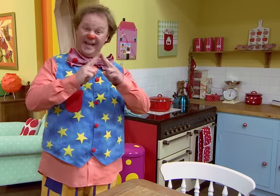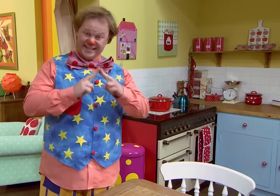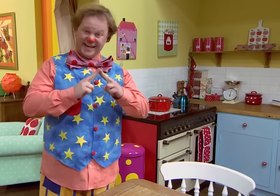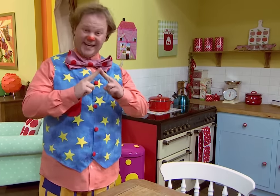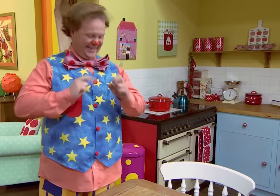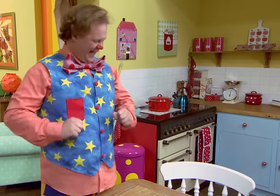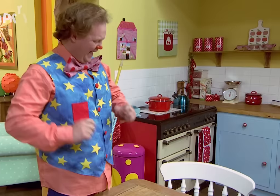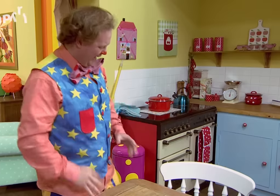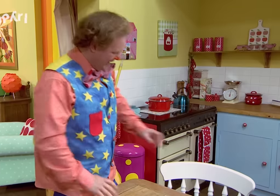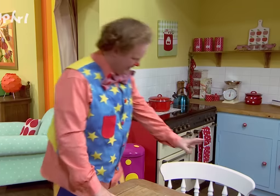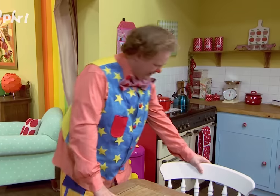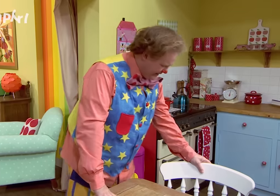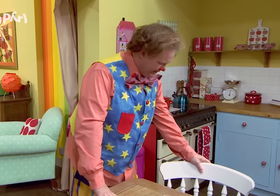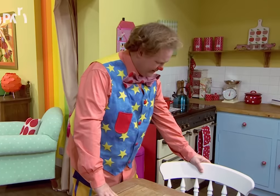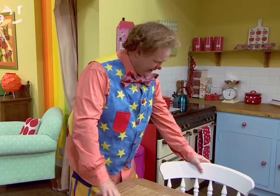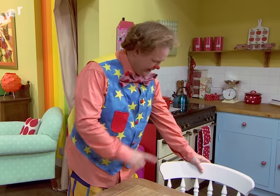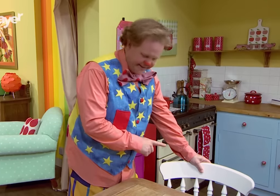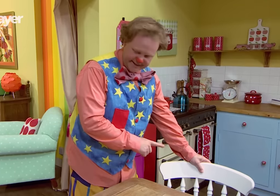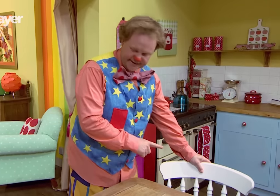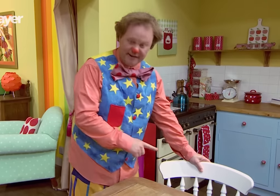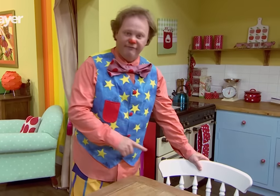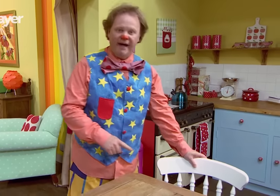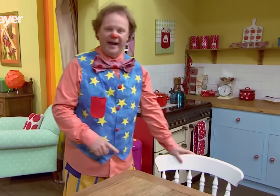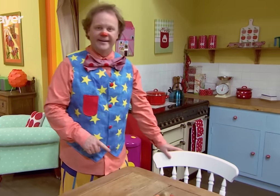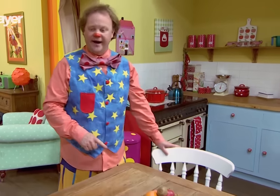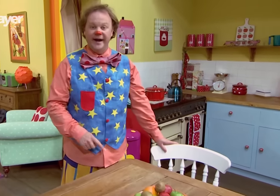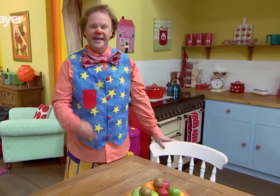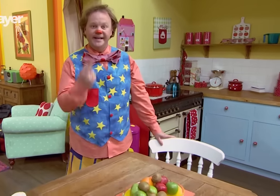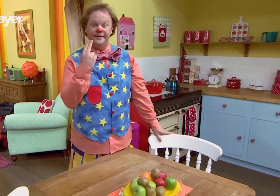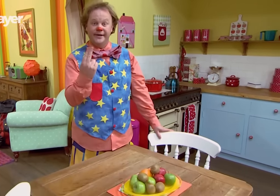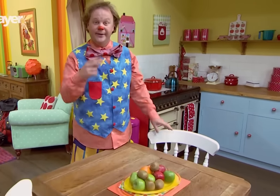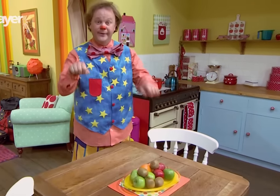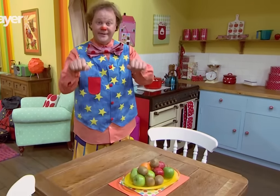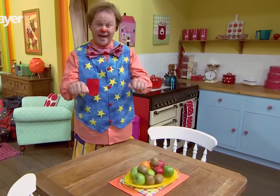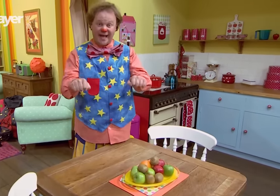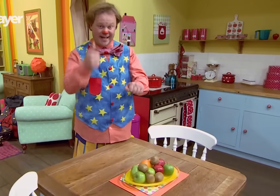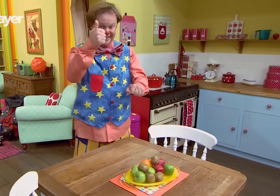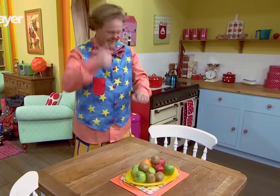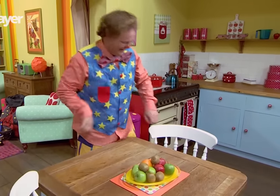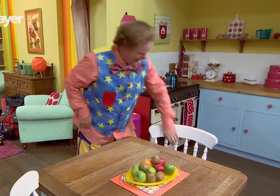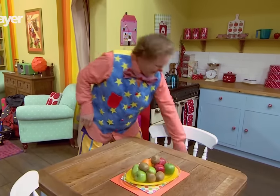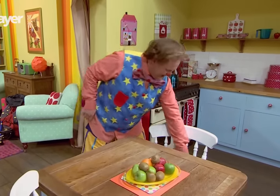tent. Yeah. Right, in fact, I need two chairs.